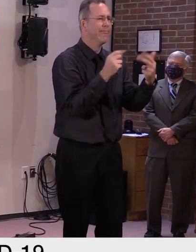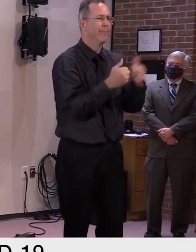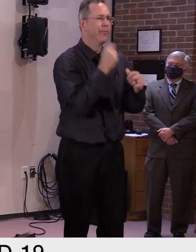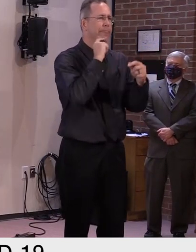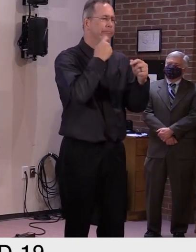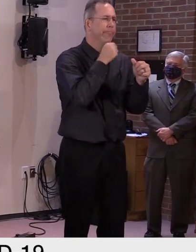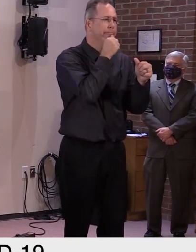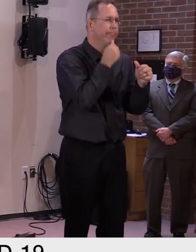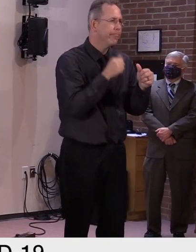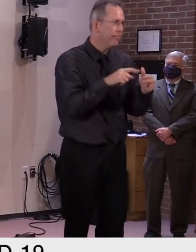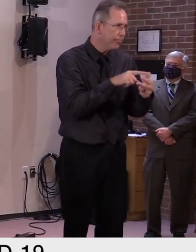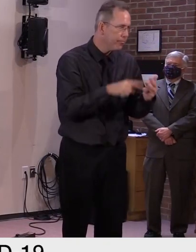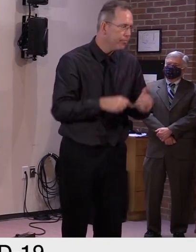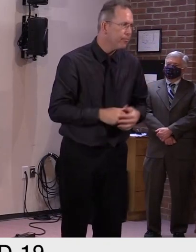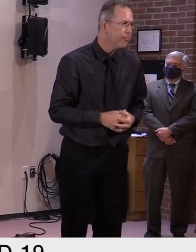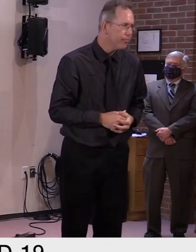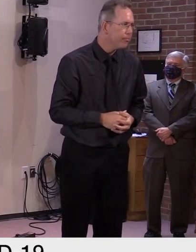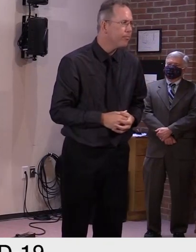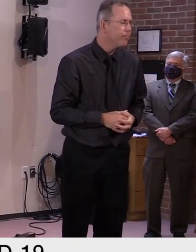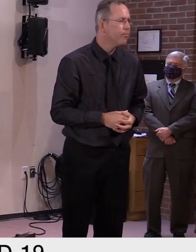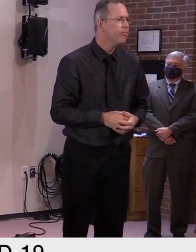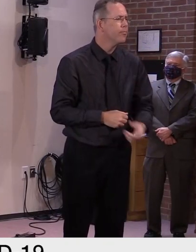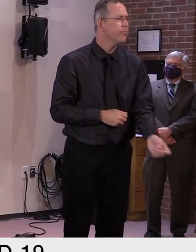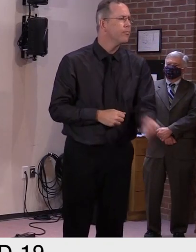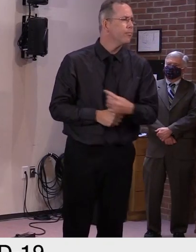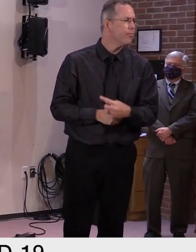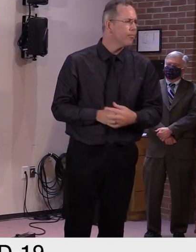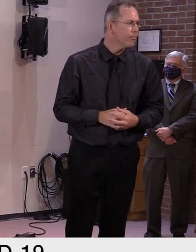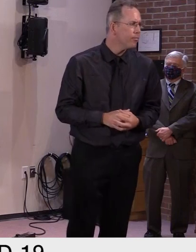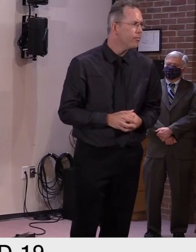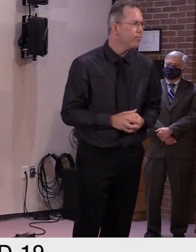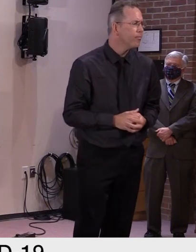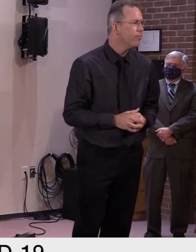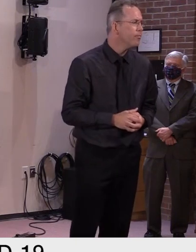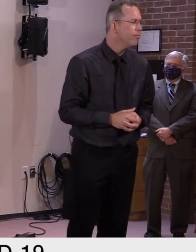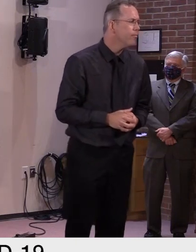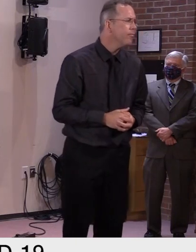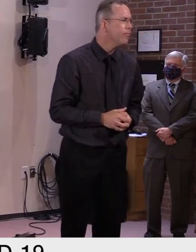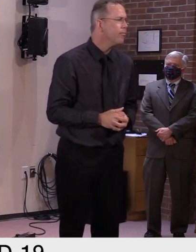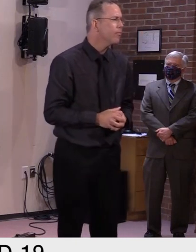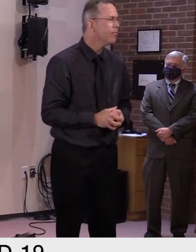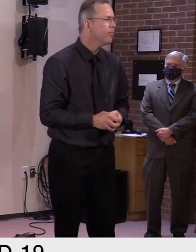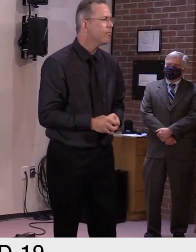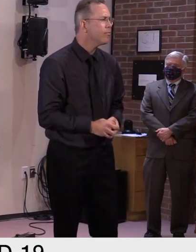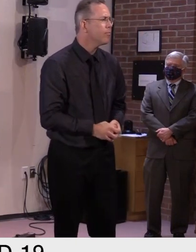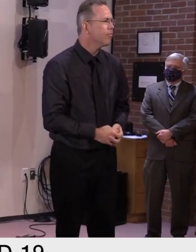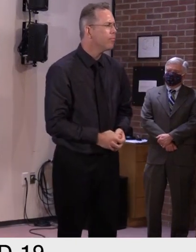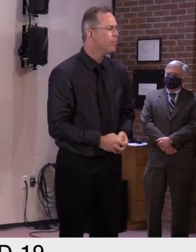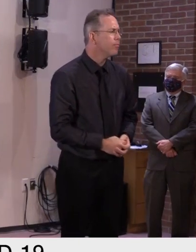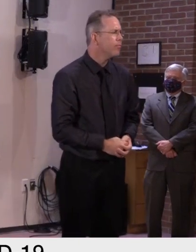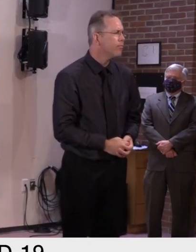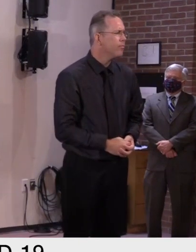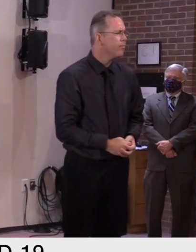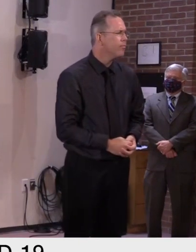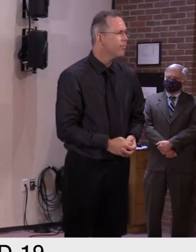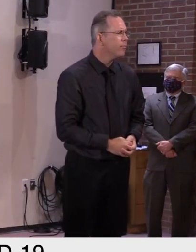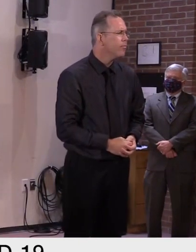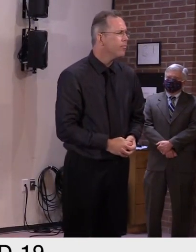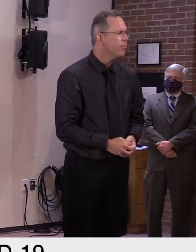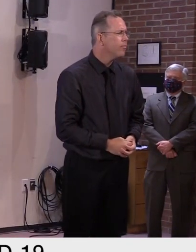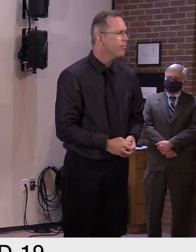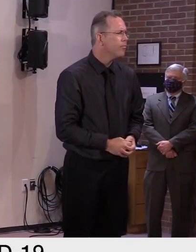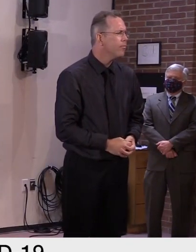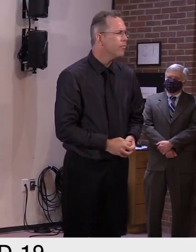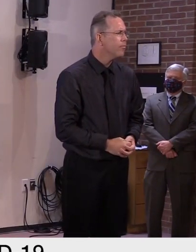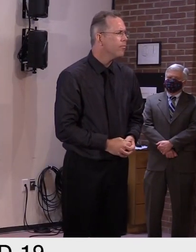Great. Governor, you know, the Congress and the President are trying to work through a recovery stimulus plan,